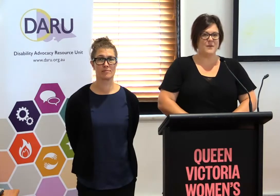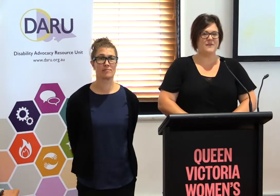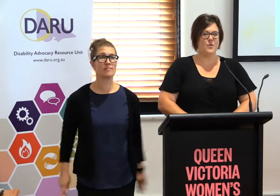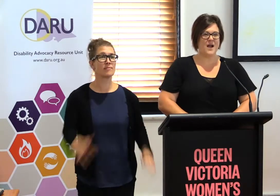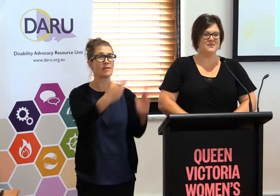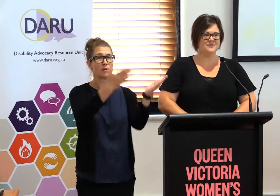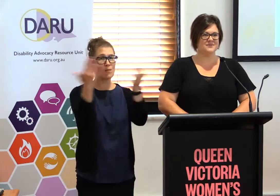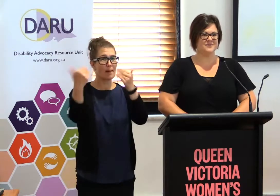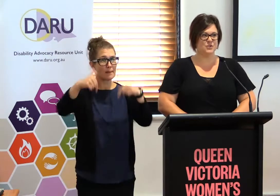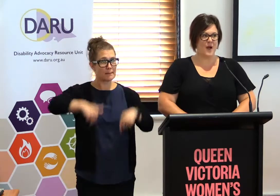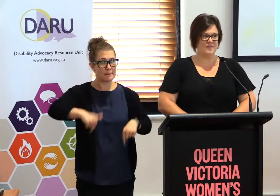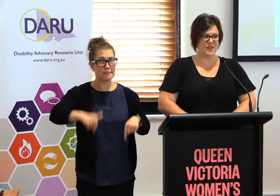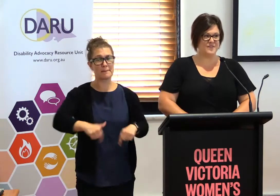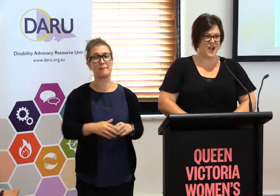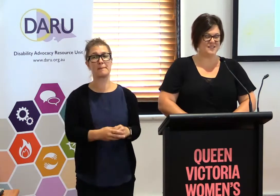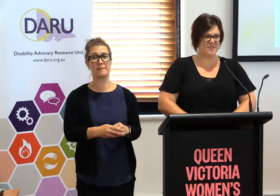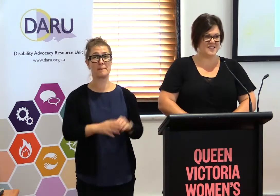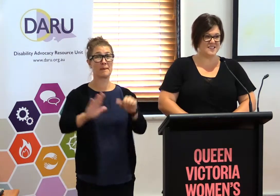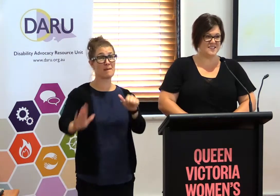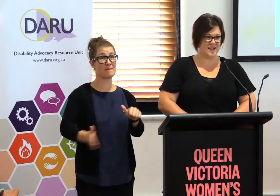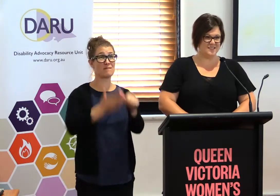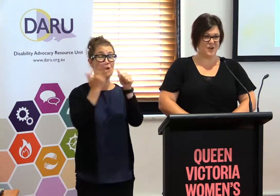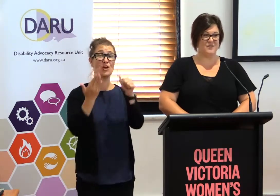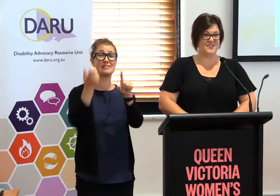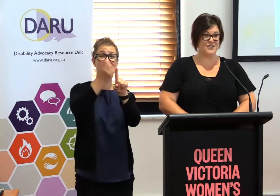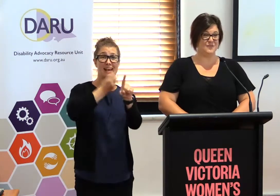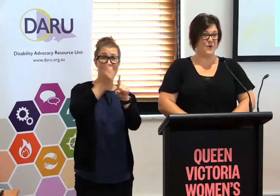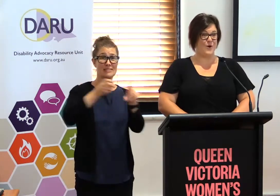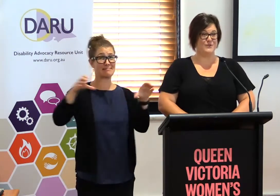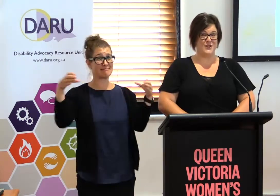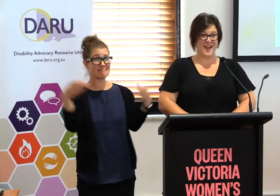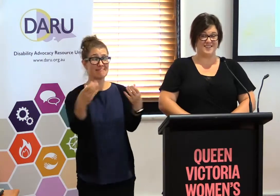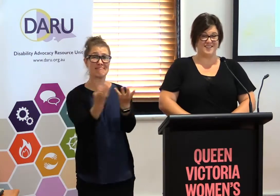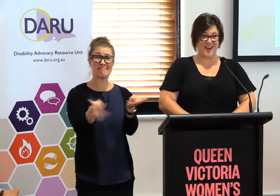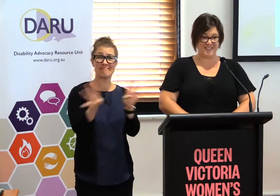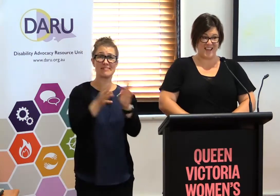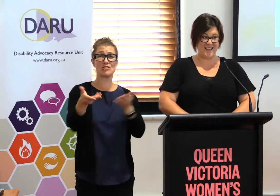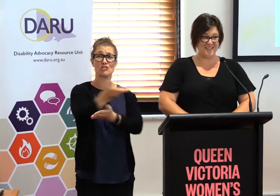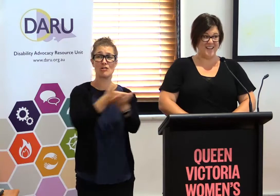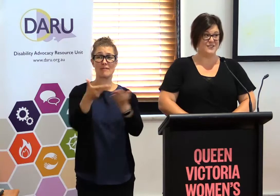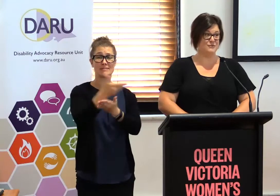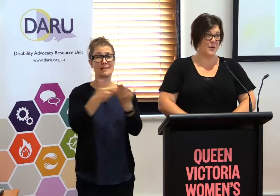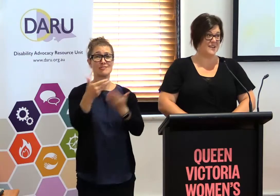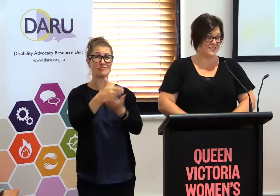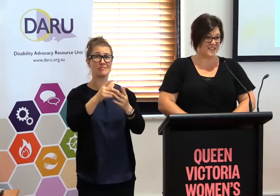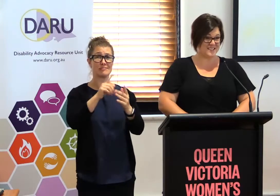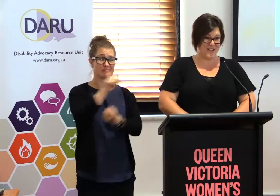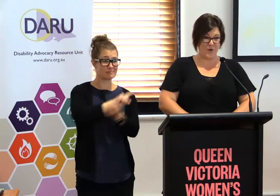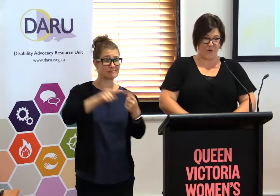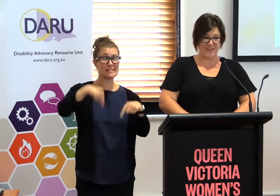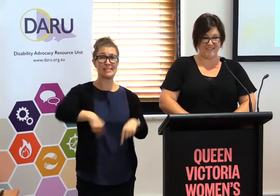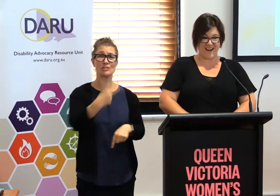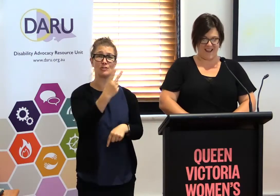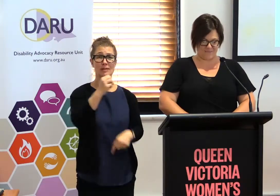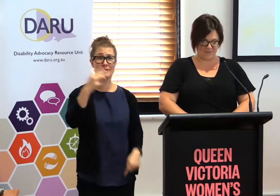Okay, welcome everyone to our very first Advocacy Sectors Conversation Forum for 2019. It's a real pleasure to see you